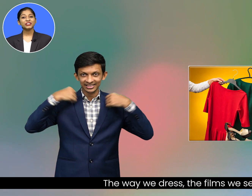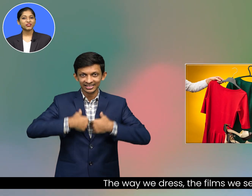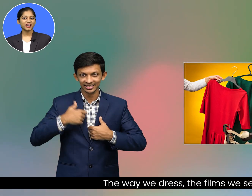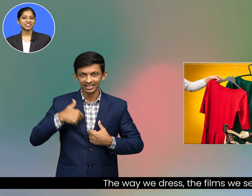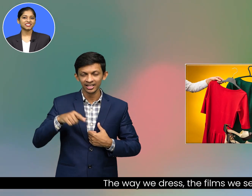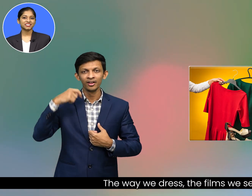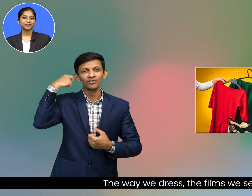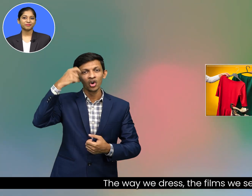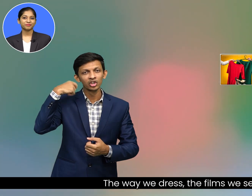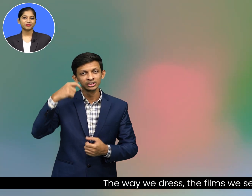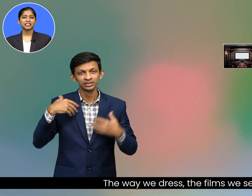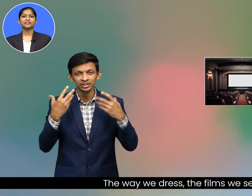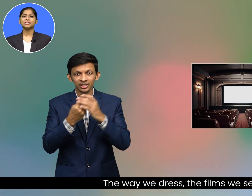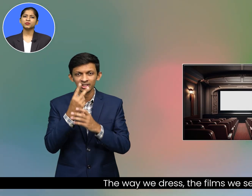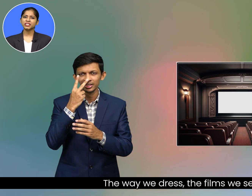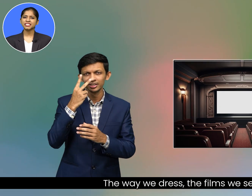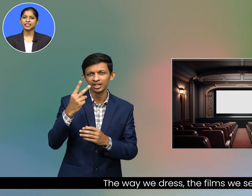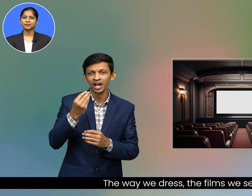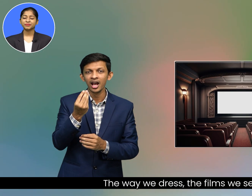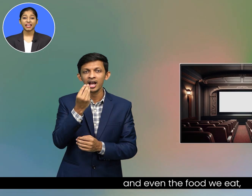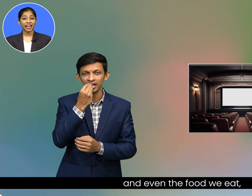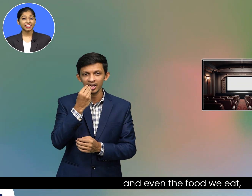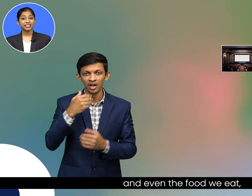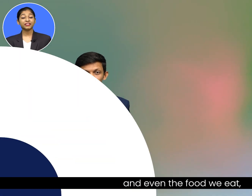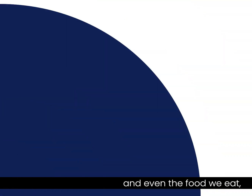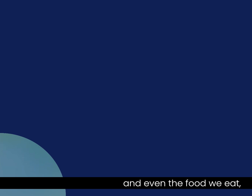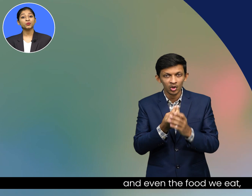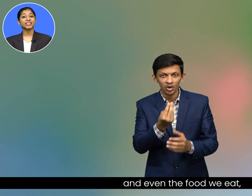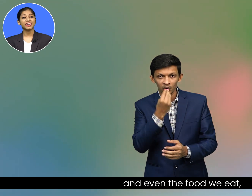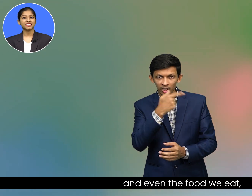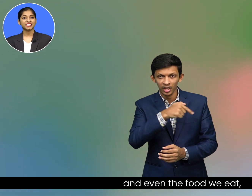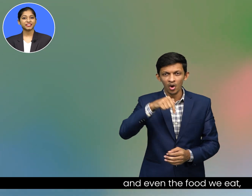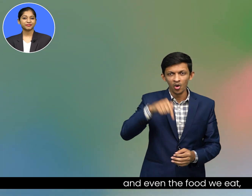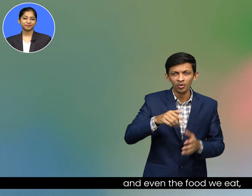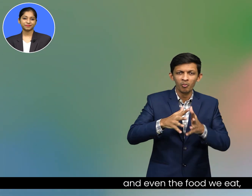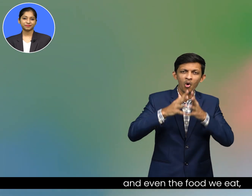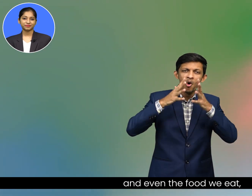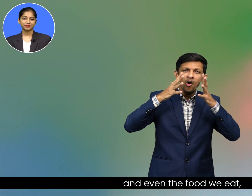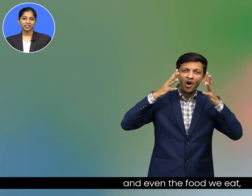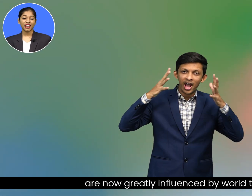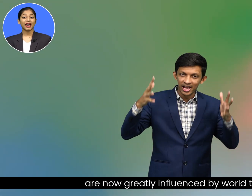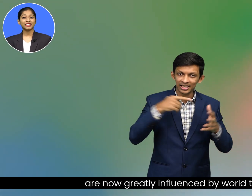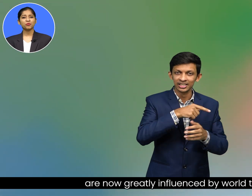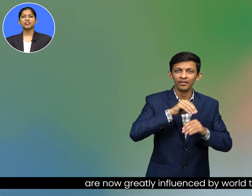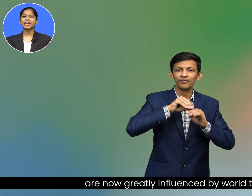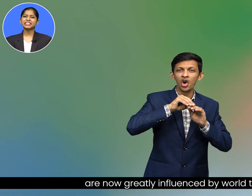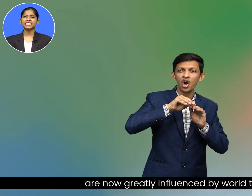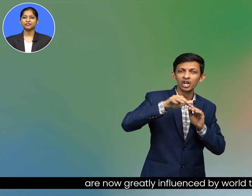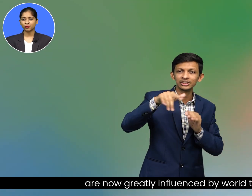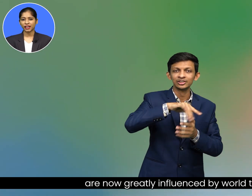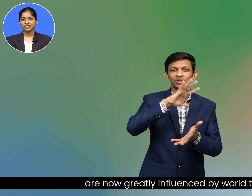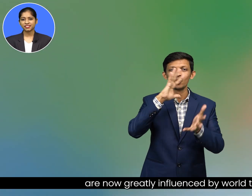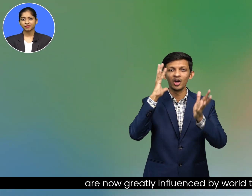The way we dress, the films we see, and even the food we eat are now